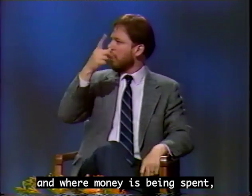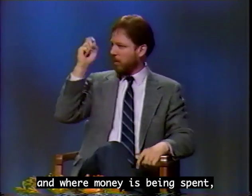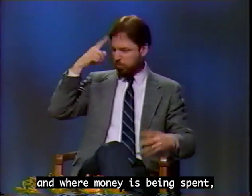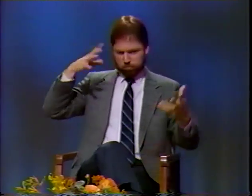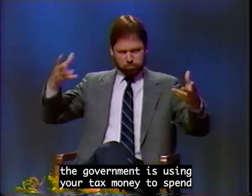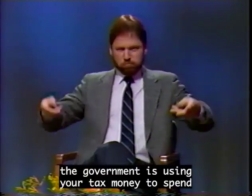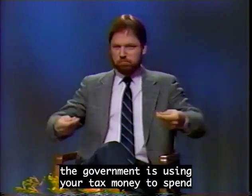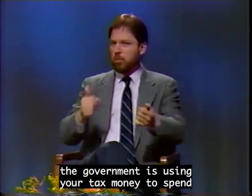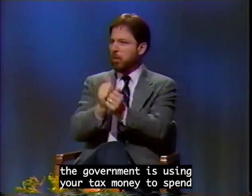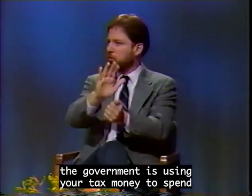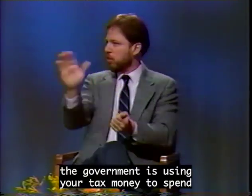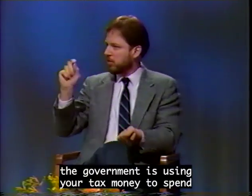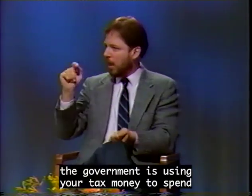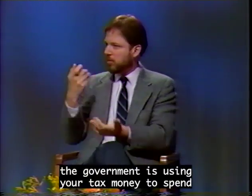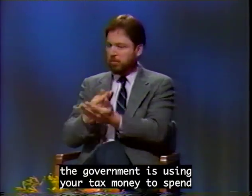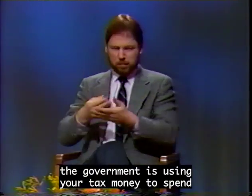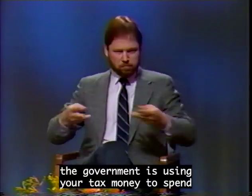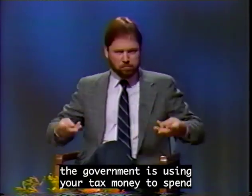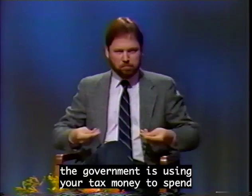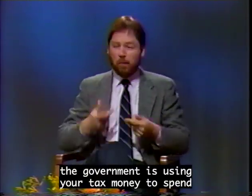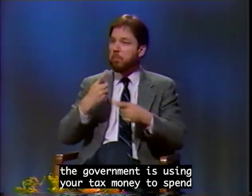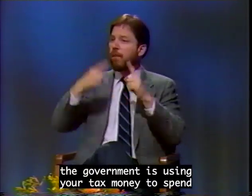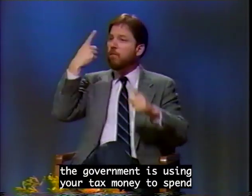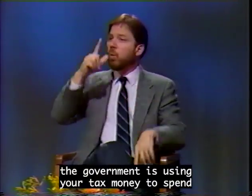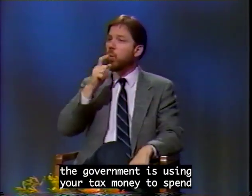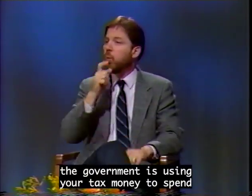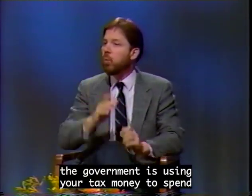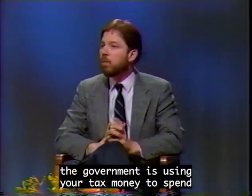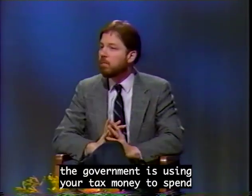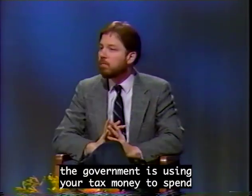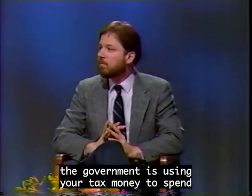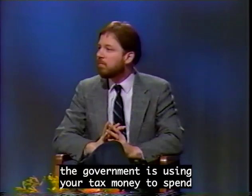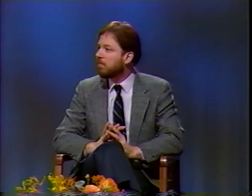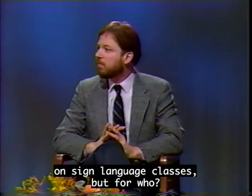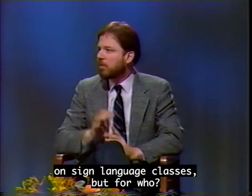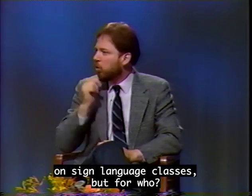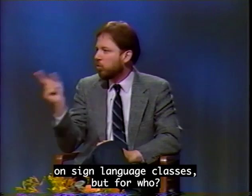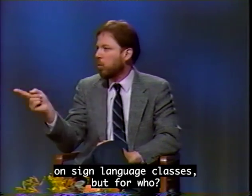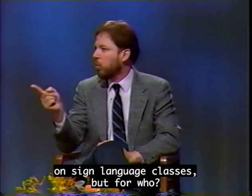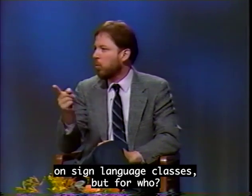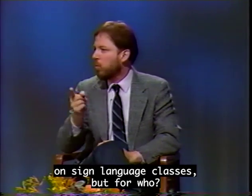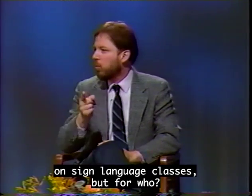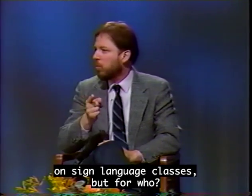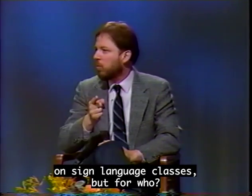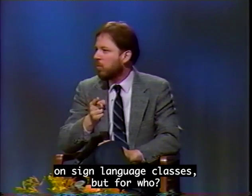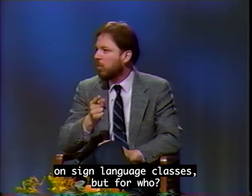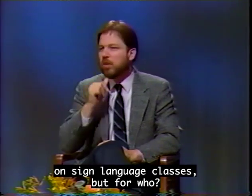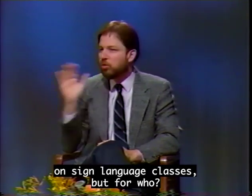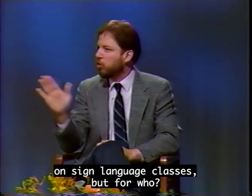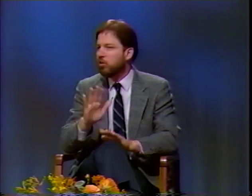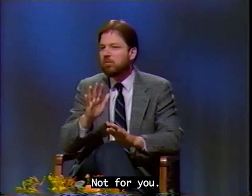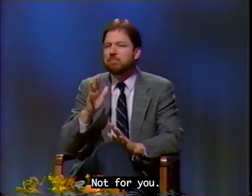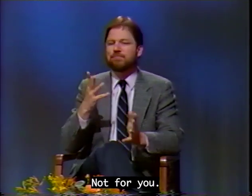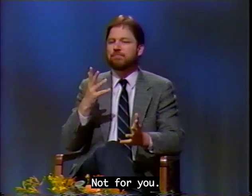where money is being spent, the government is using your tax money to spend on sign language classes, but for who? Not for